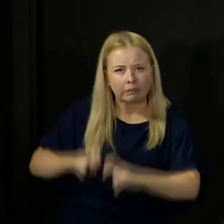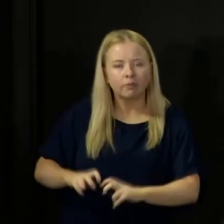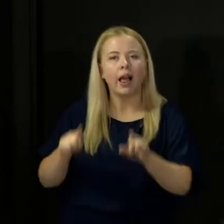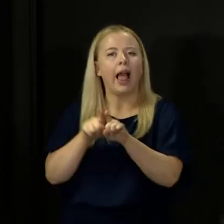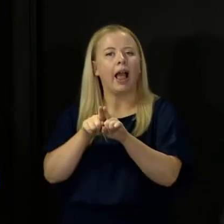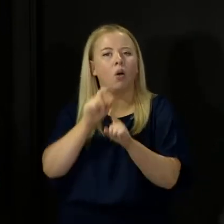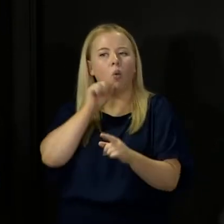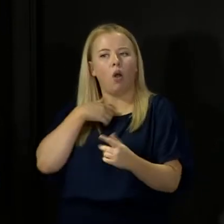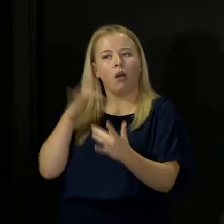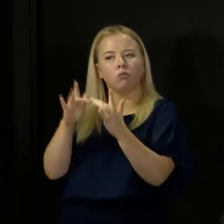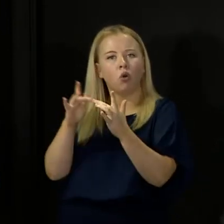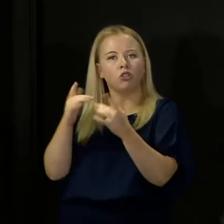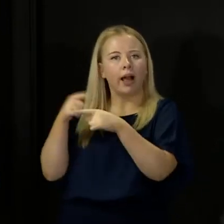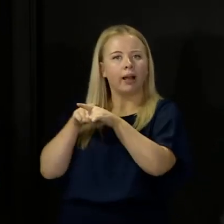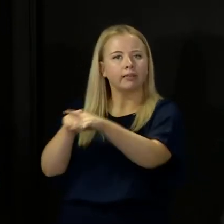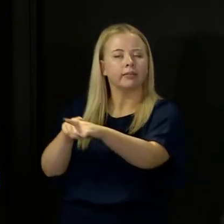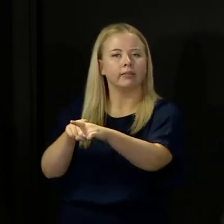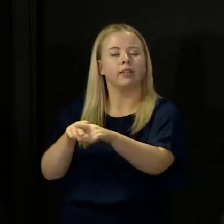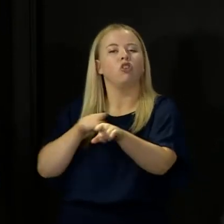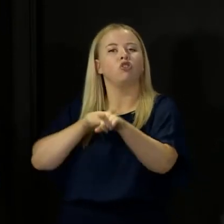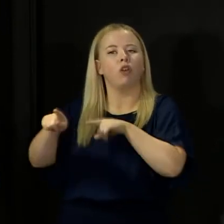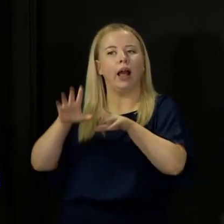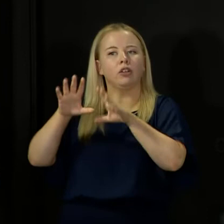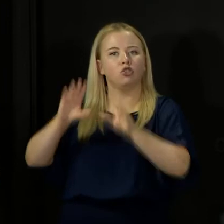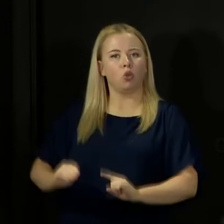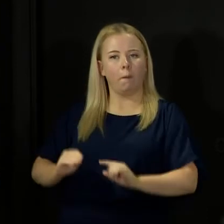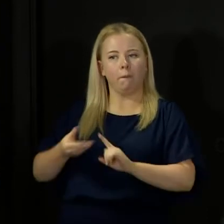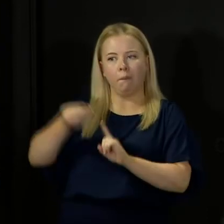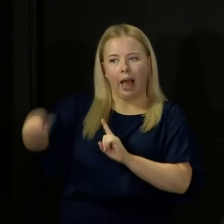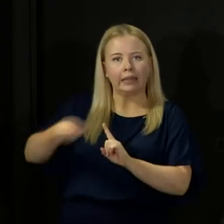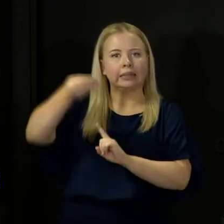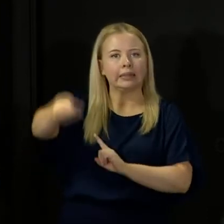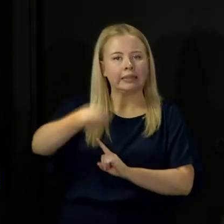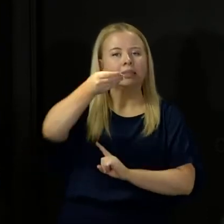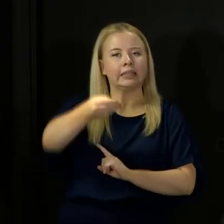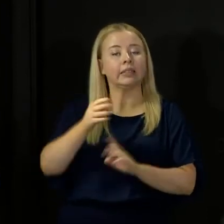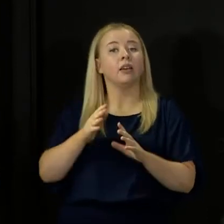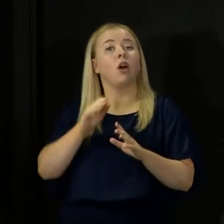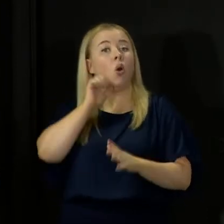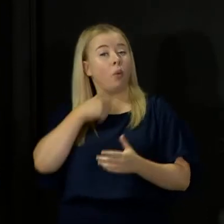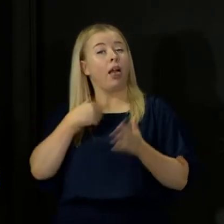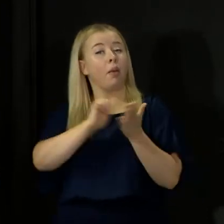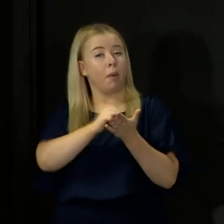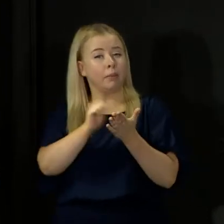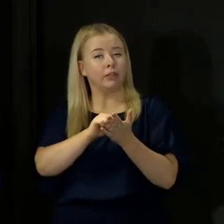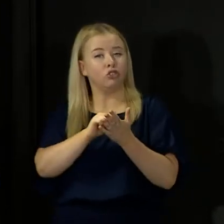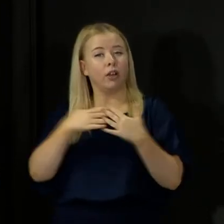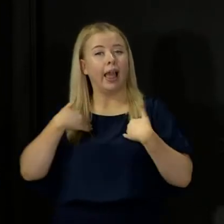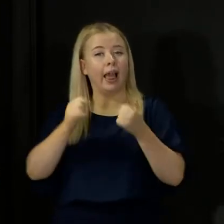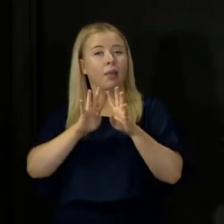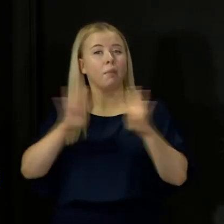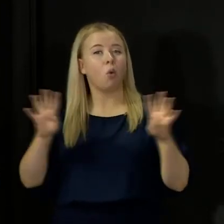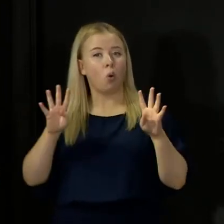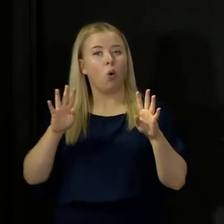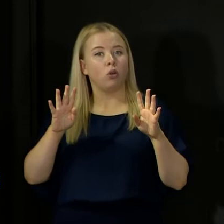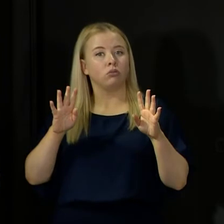trace contacts and break the chains of transmission. A health board breakdown of these new cases will be available later today